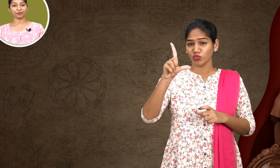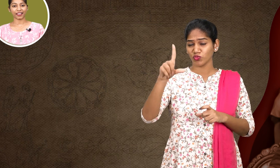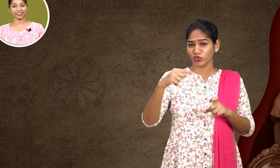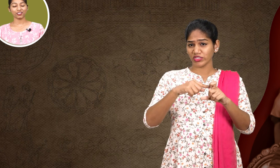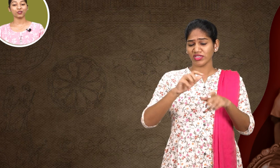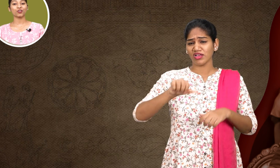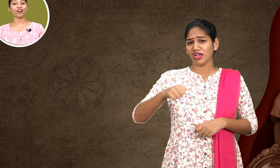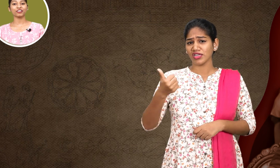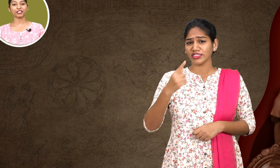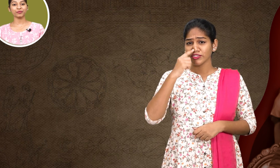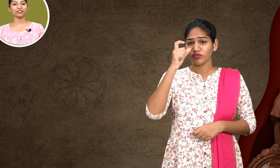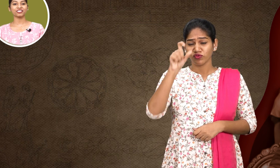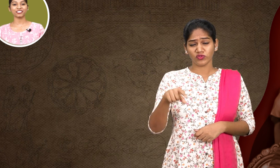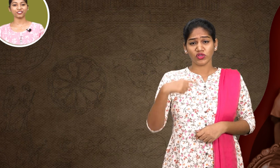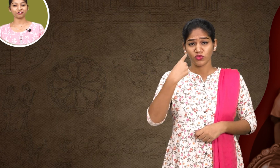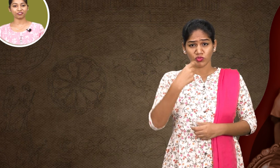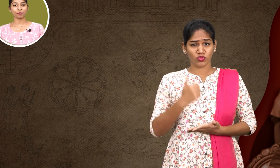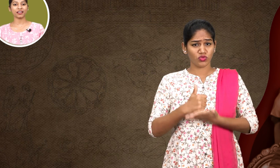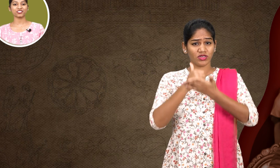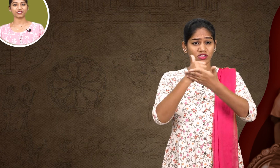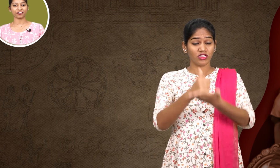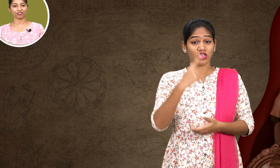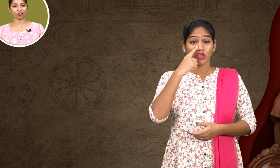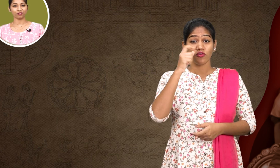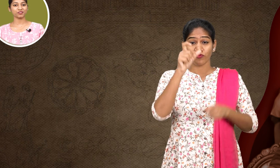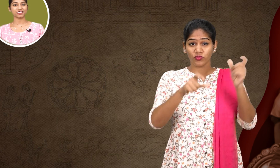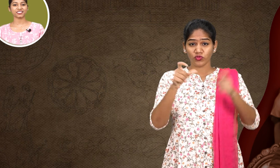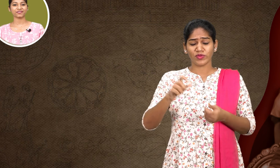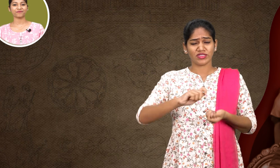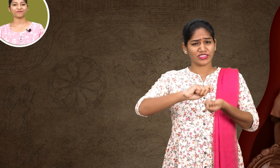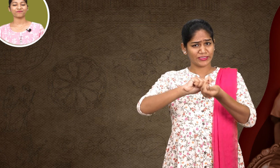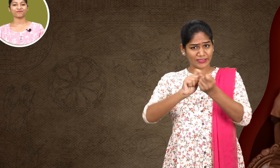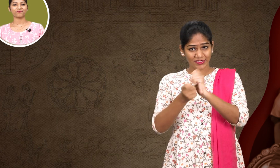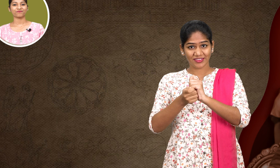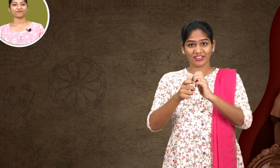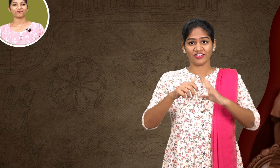another woman who contributed to women's reforms